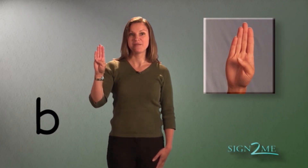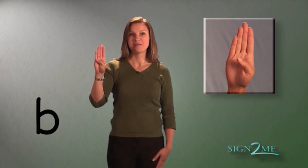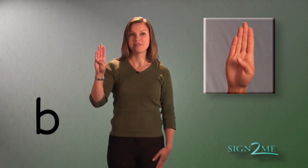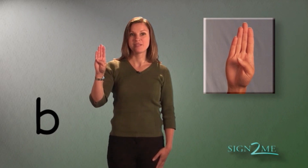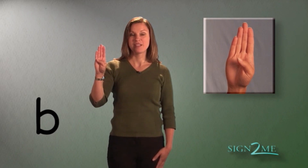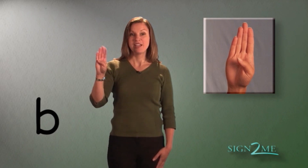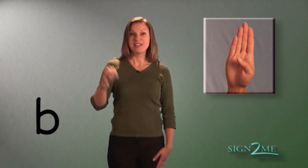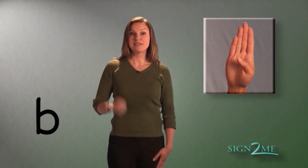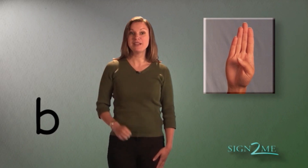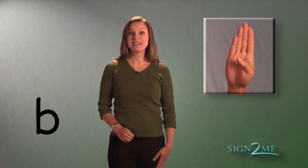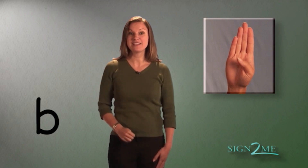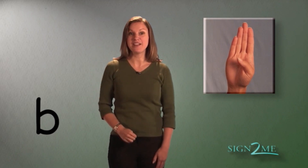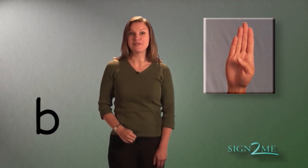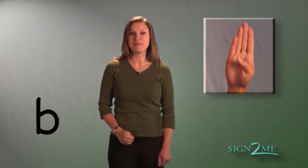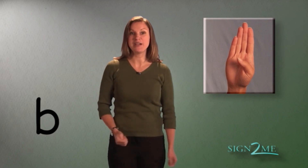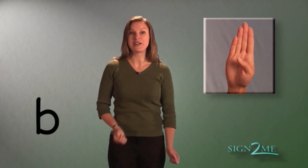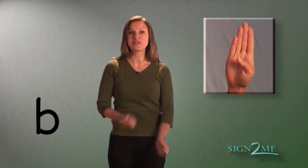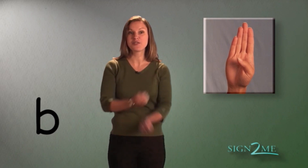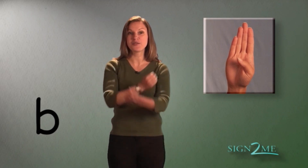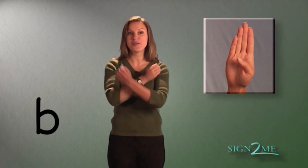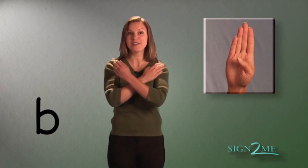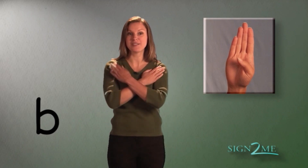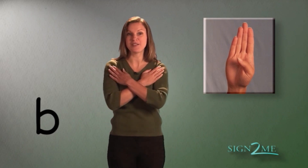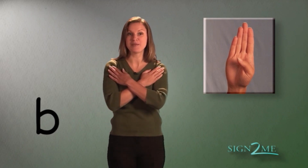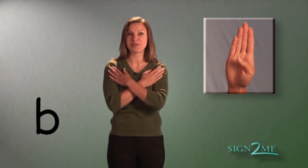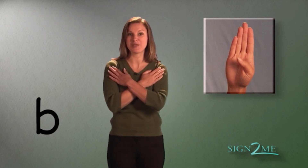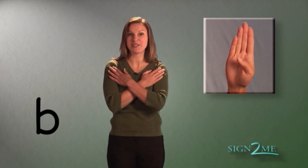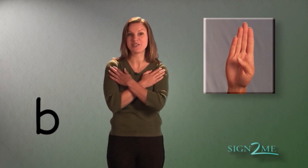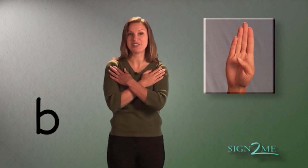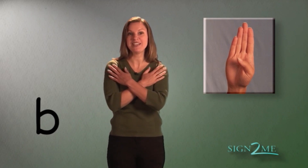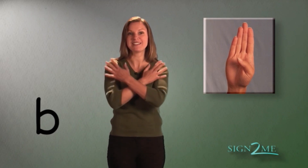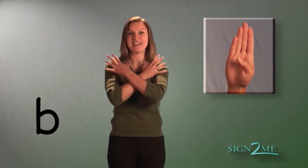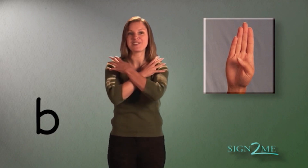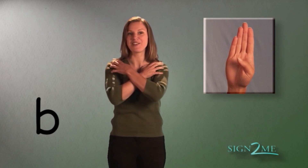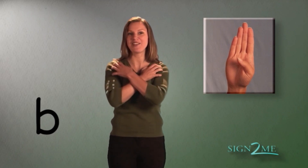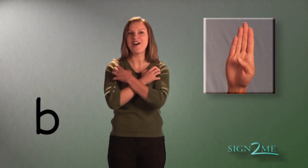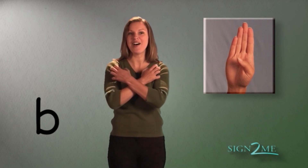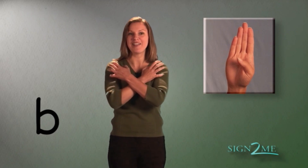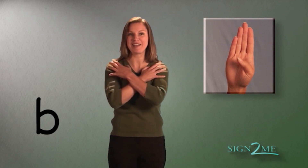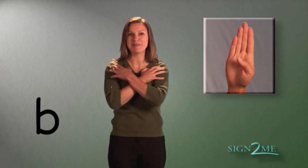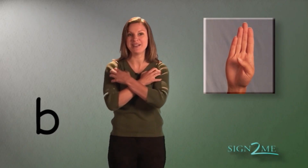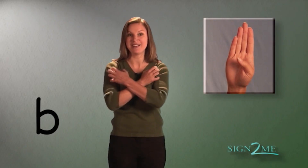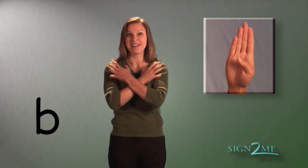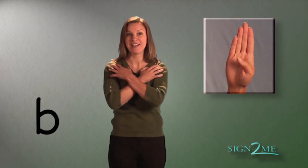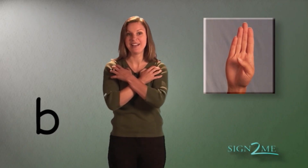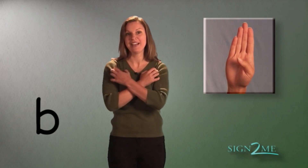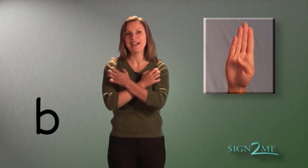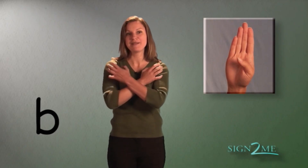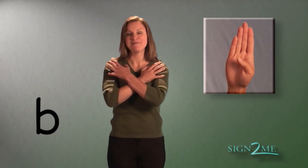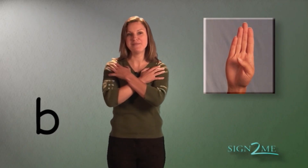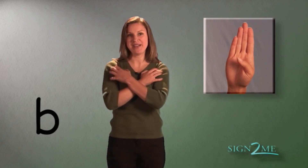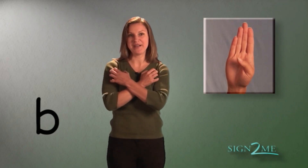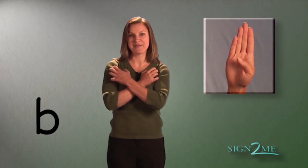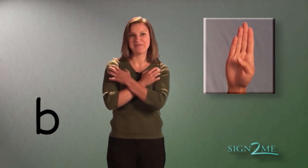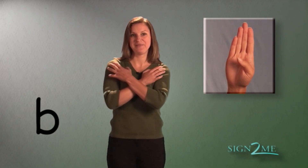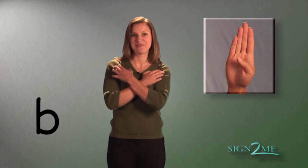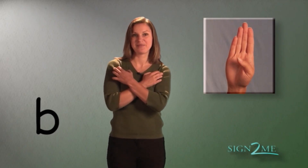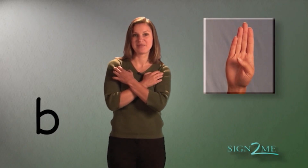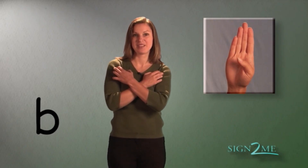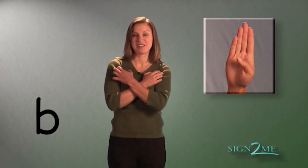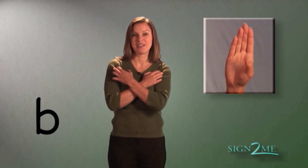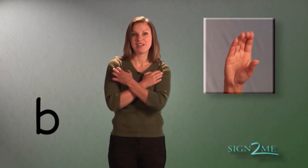B. To make the sign for bear, cross your arms across your chest and claw like a bear.